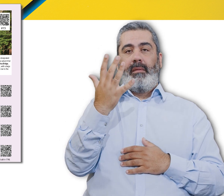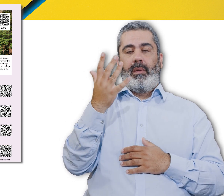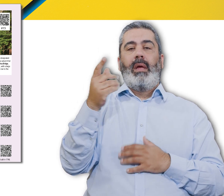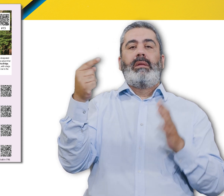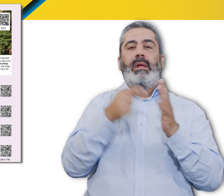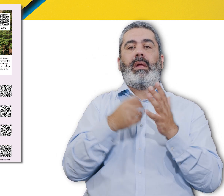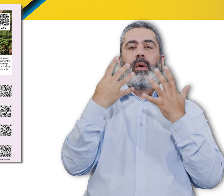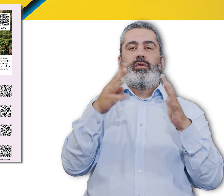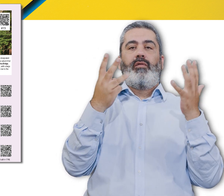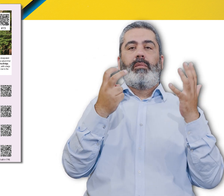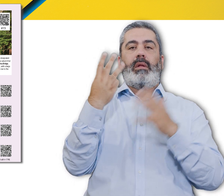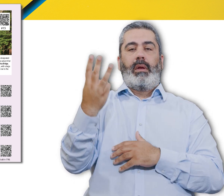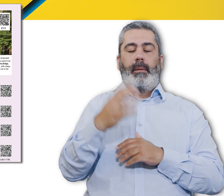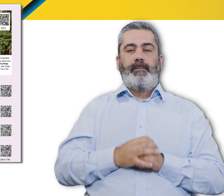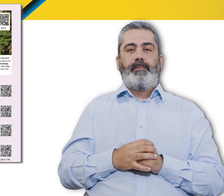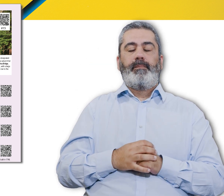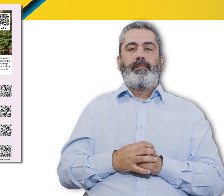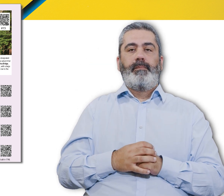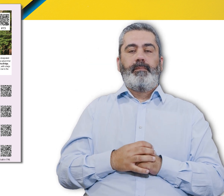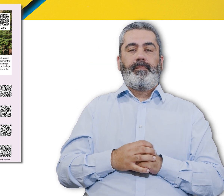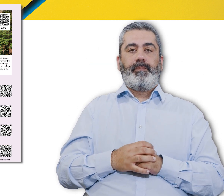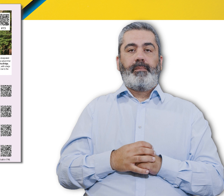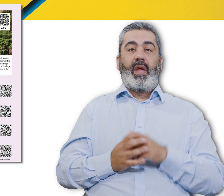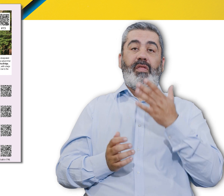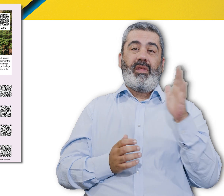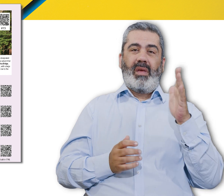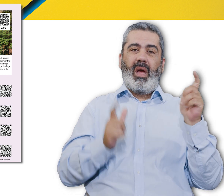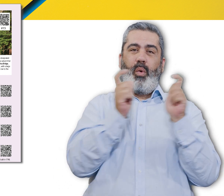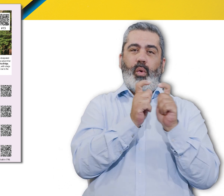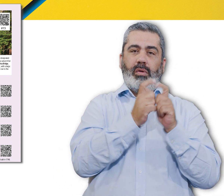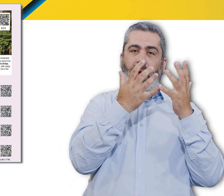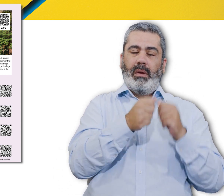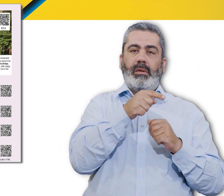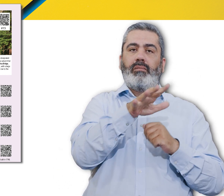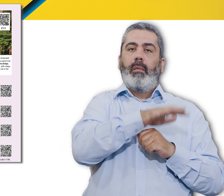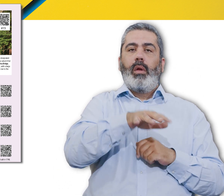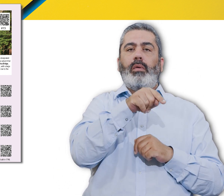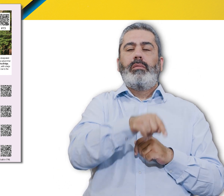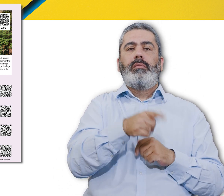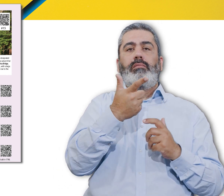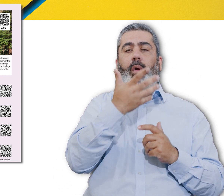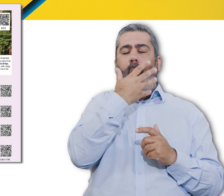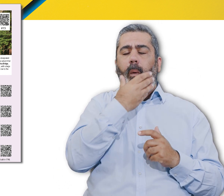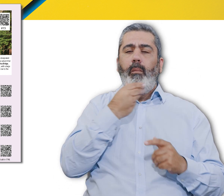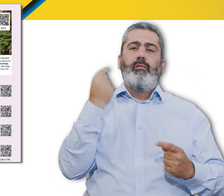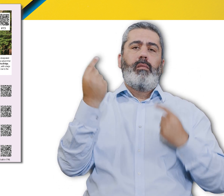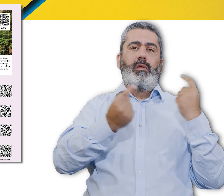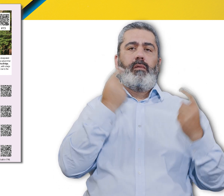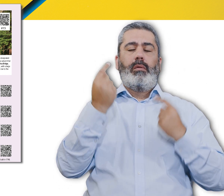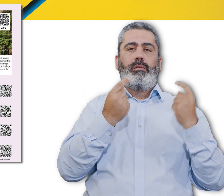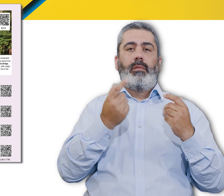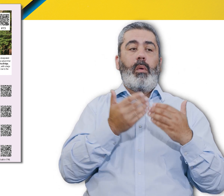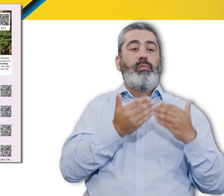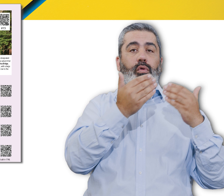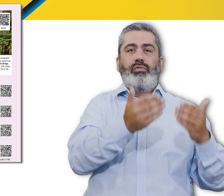526/May 8, 1973. To the west of the community of Spileo, in an area that has been designated as of